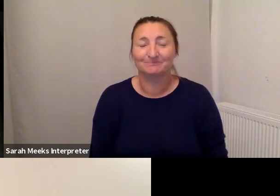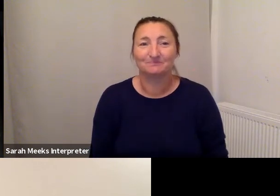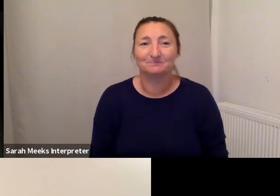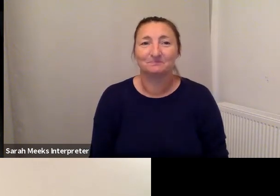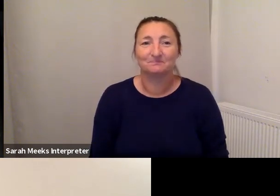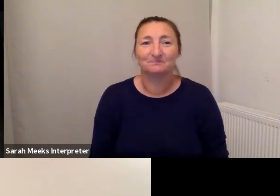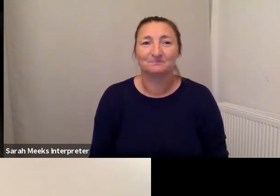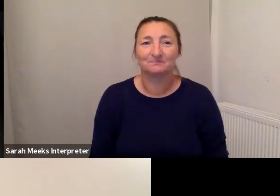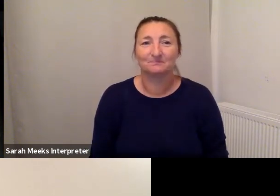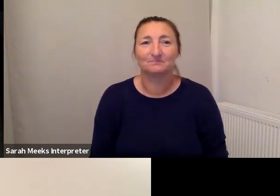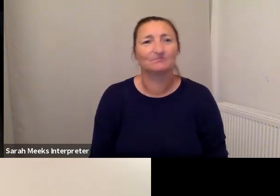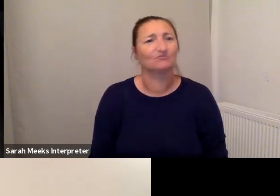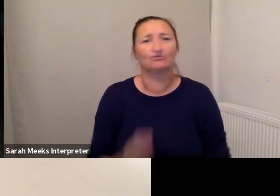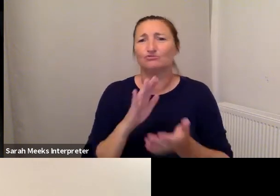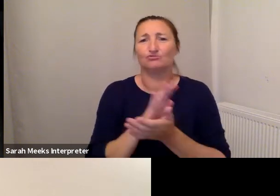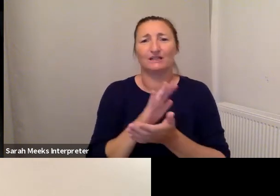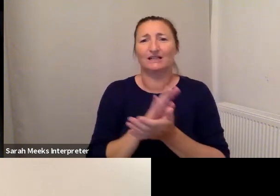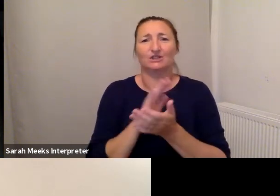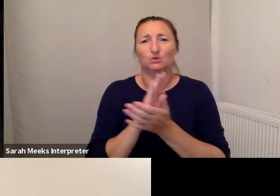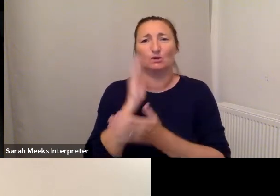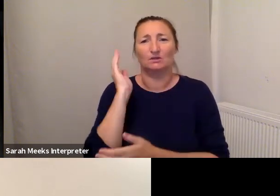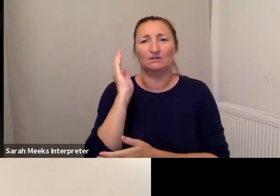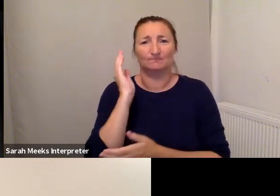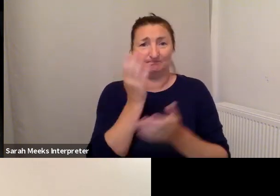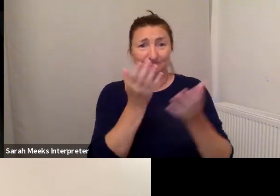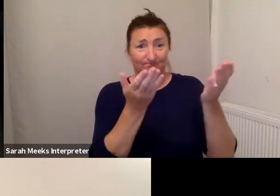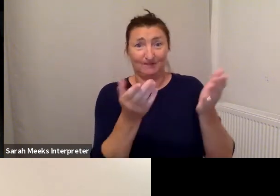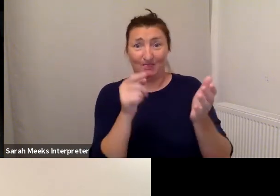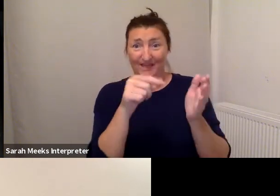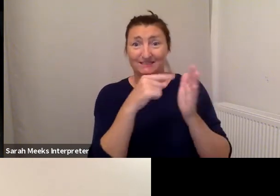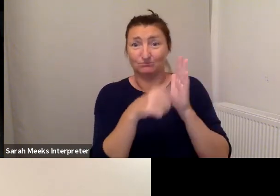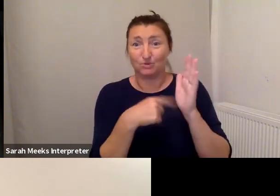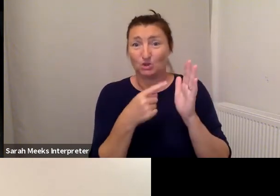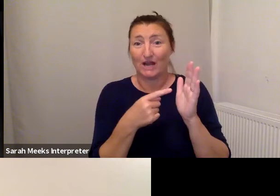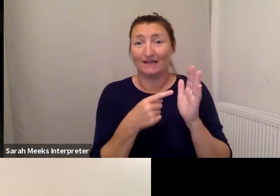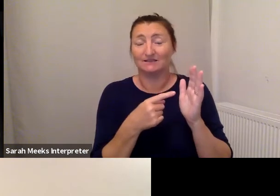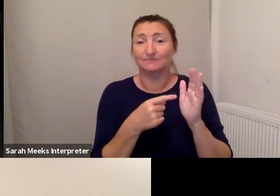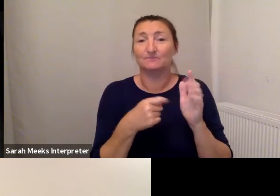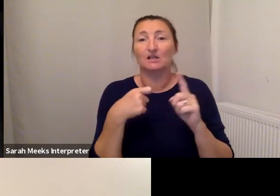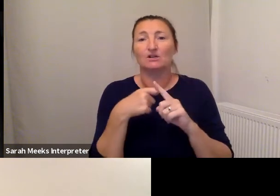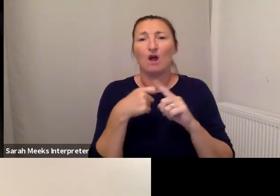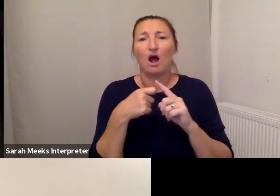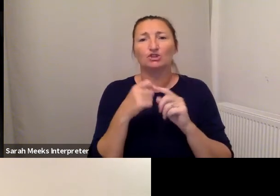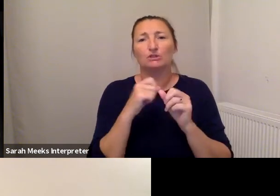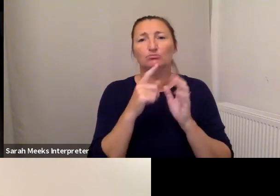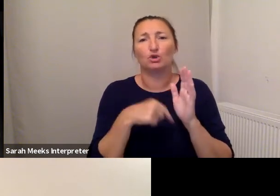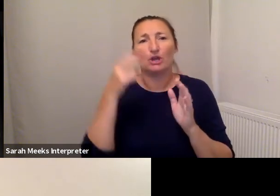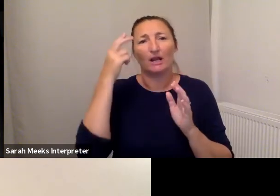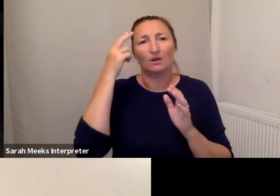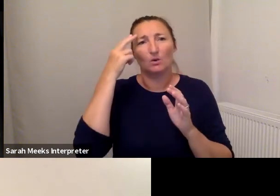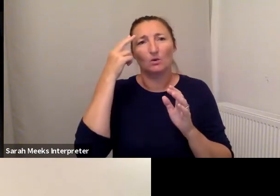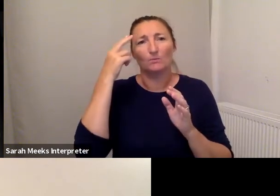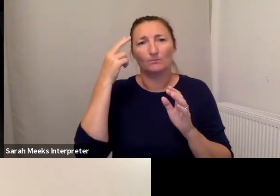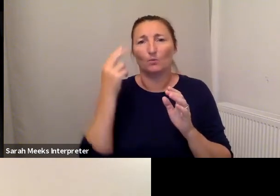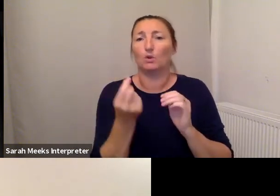So it's been a pleasure to share with you a project that we are in Karachi breaking ground in about 40 days.